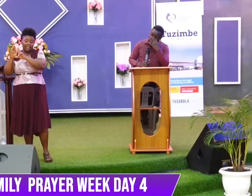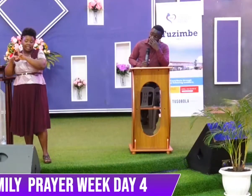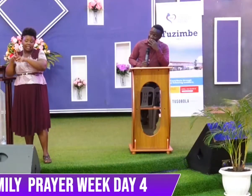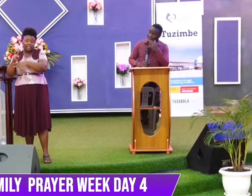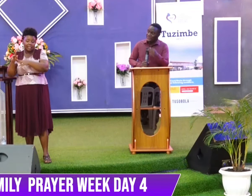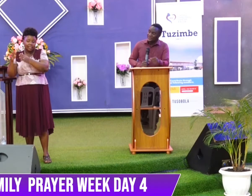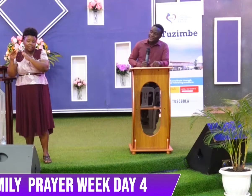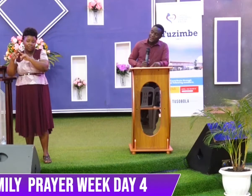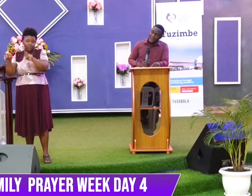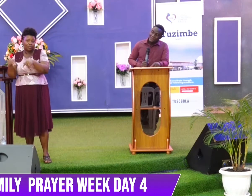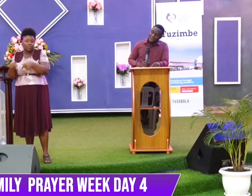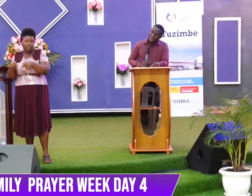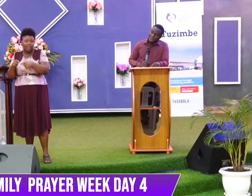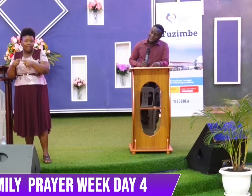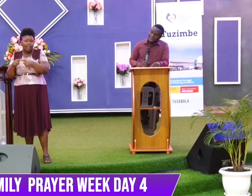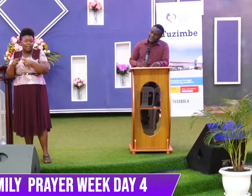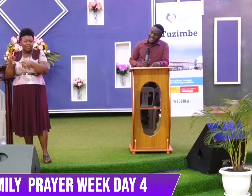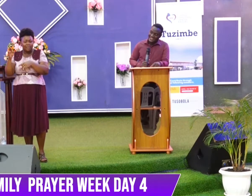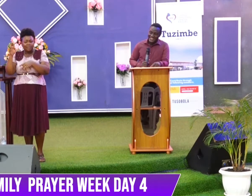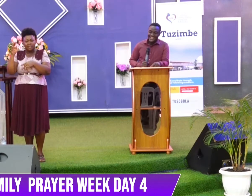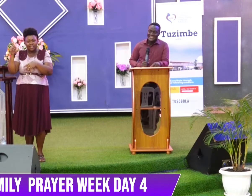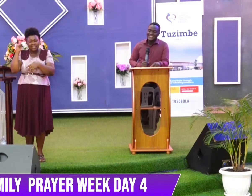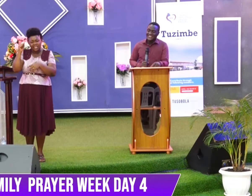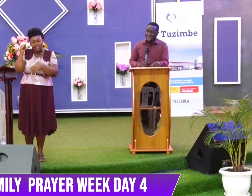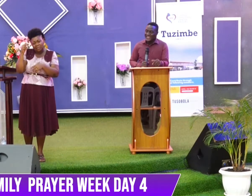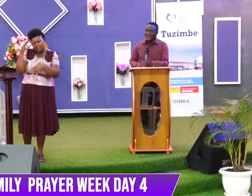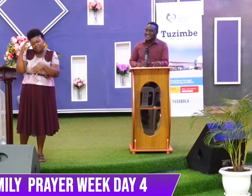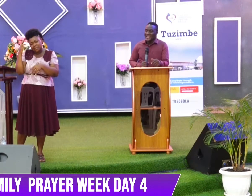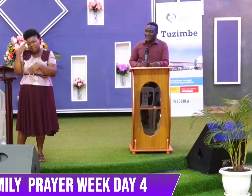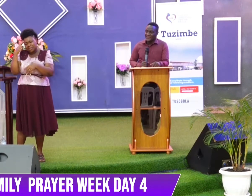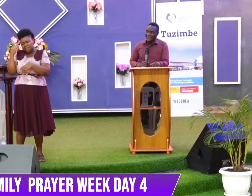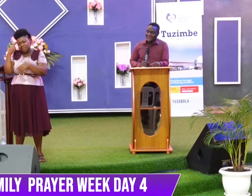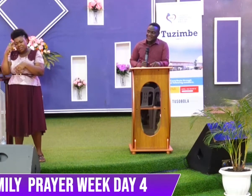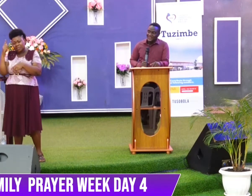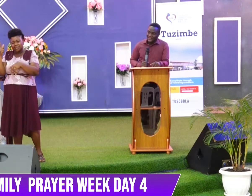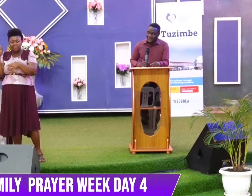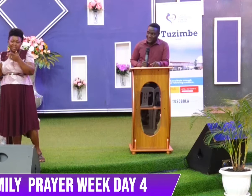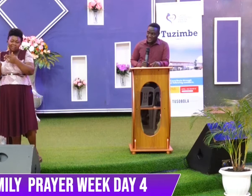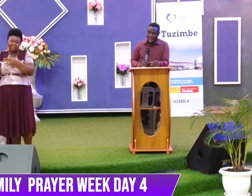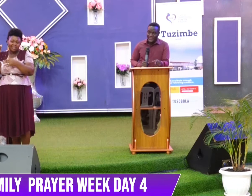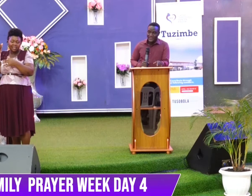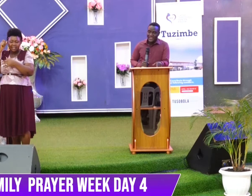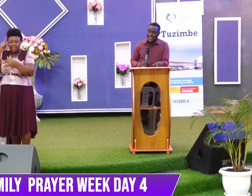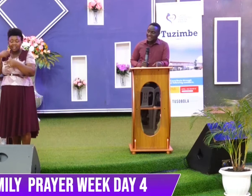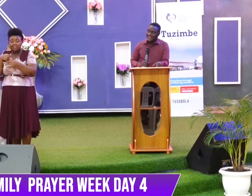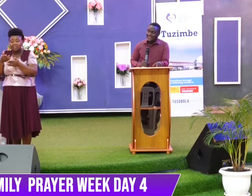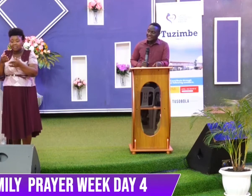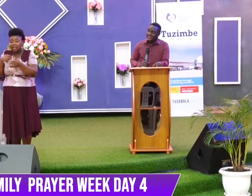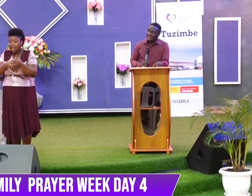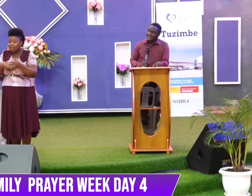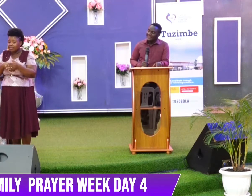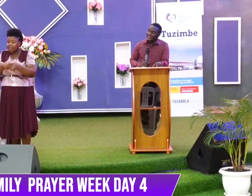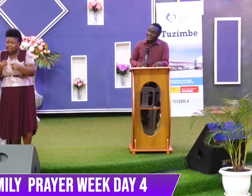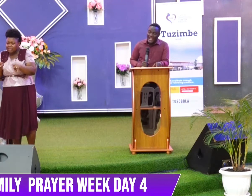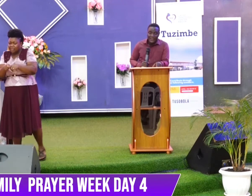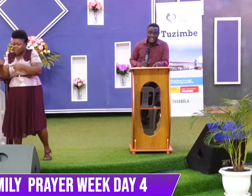remained in the sitting room. And I said, she knew that I was angry. Today she will sleep